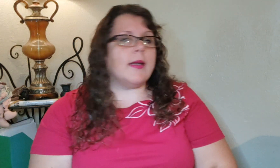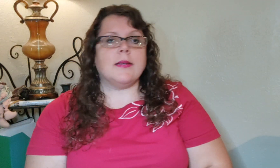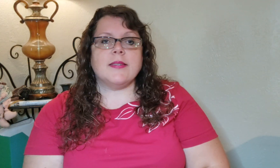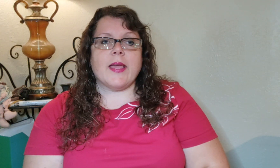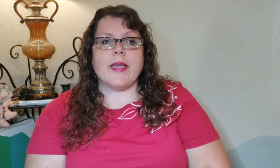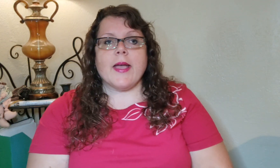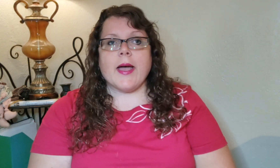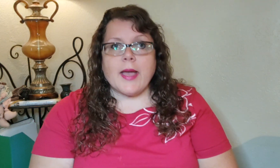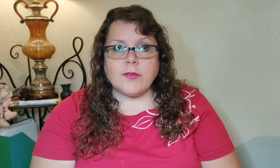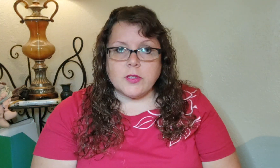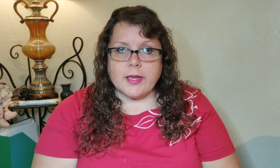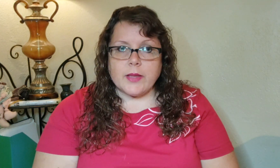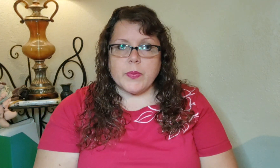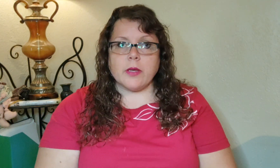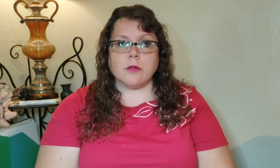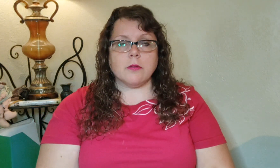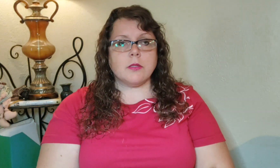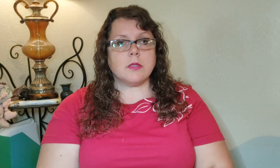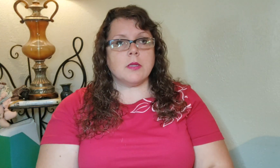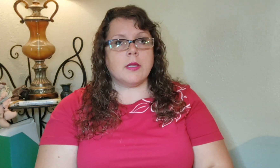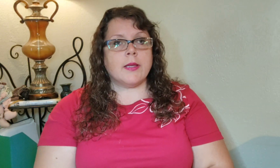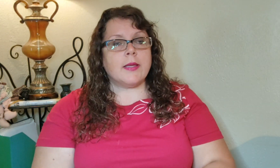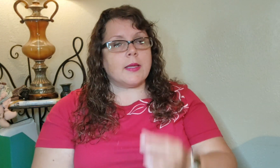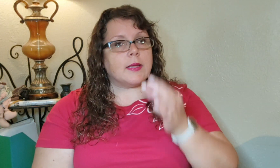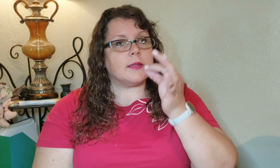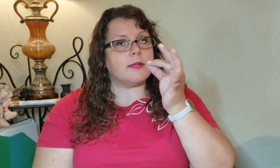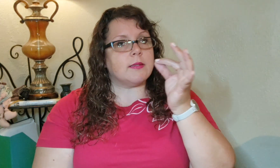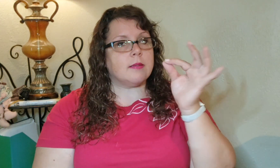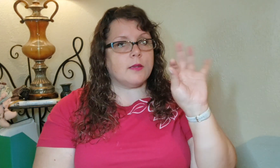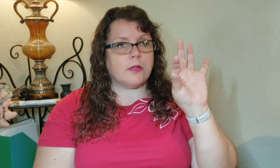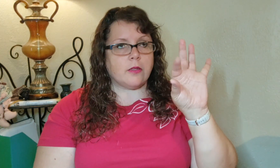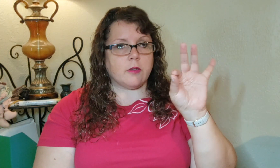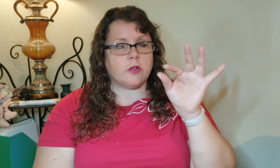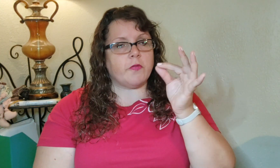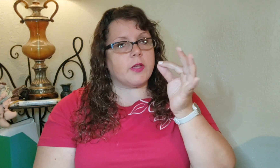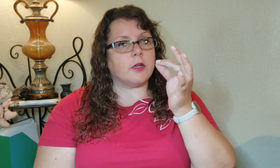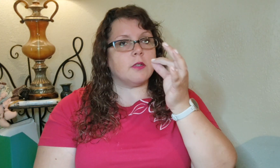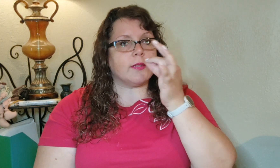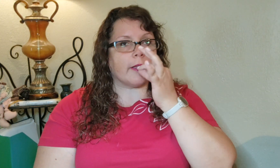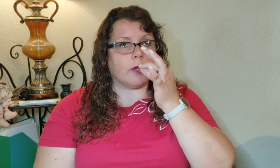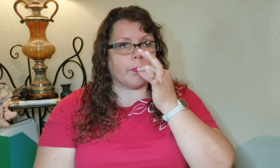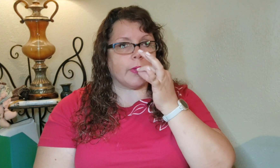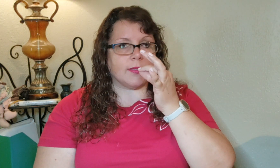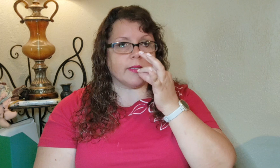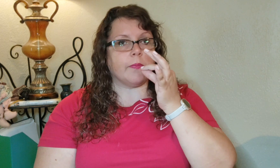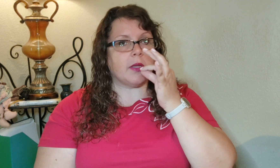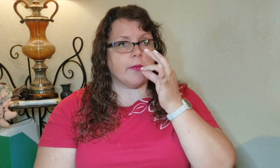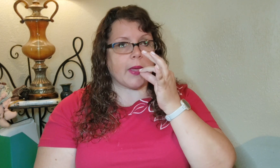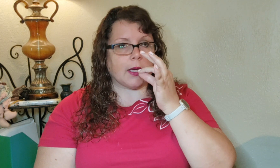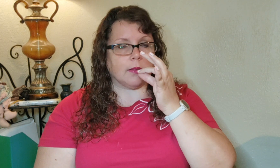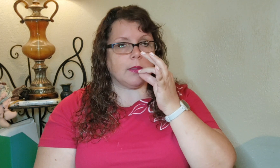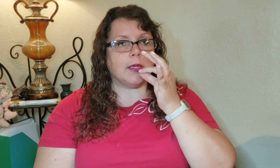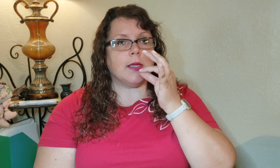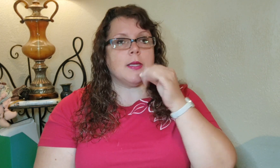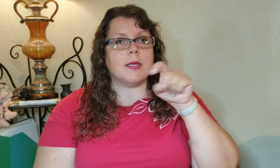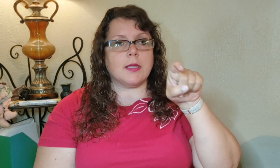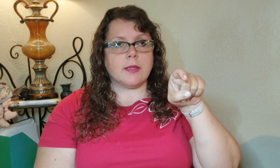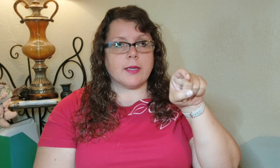And to say I have to take pills, it's your two fingers like you're putting something in your mouth, and